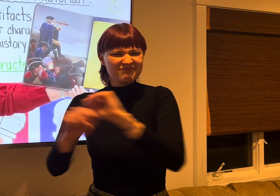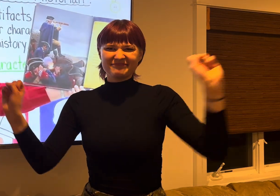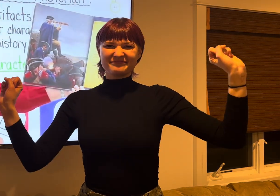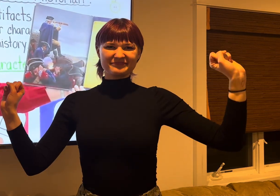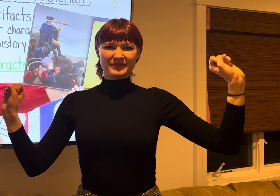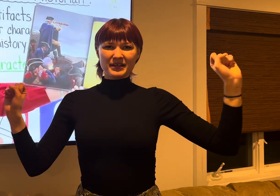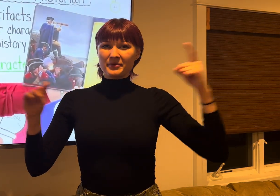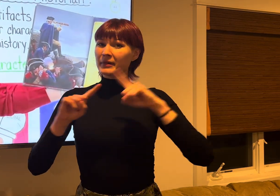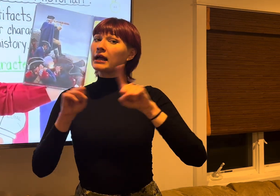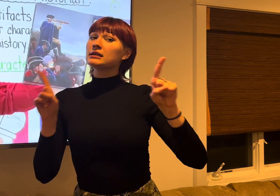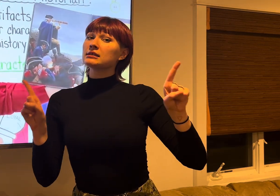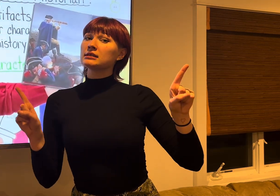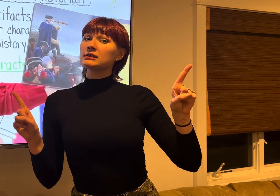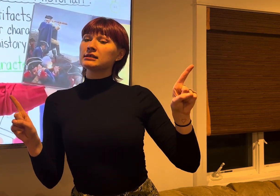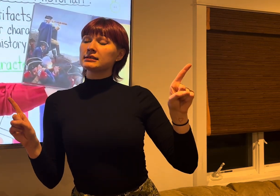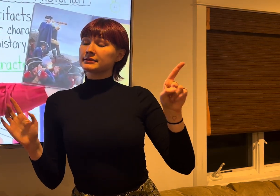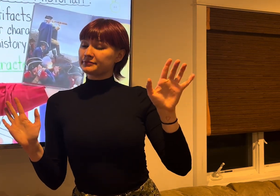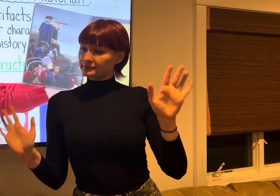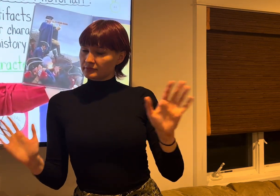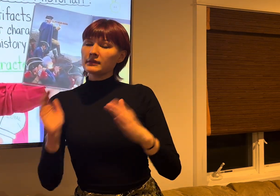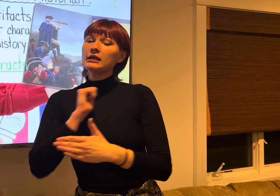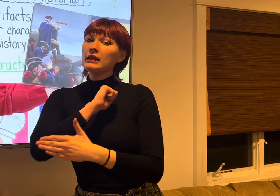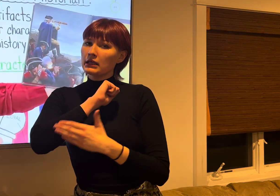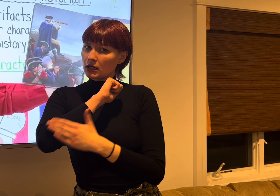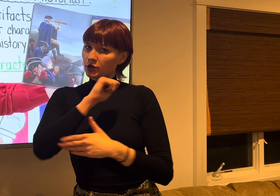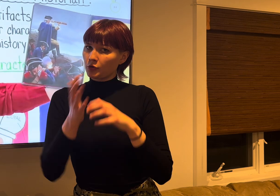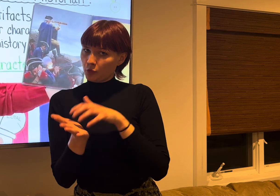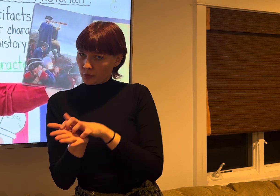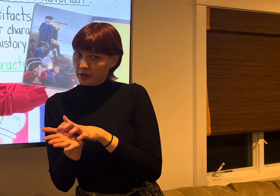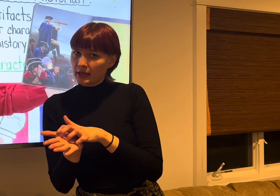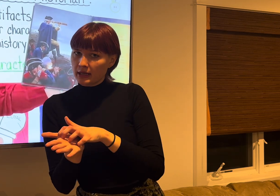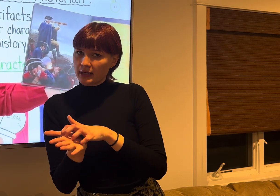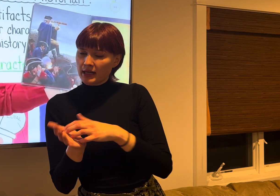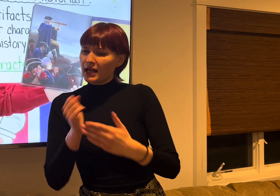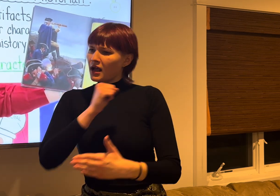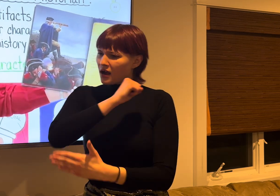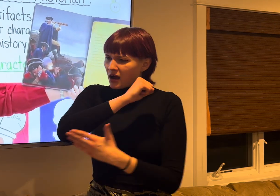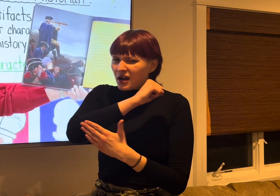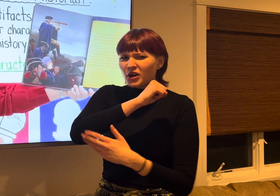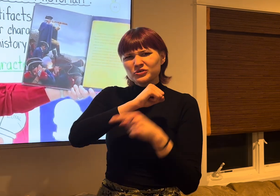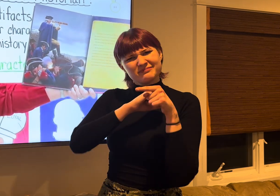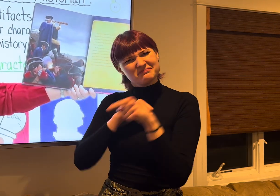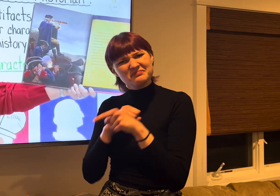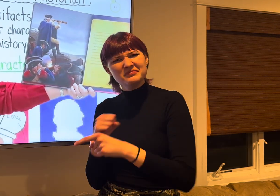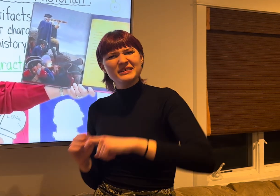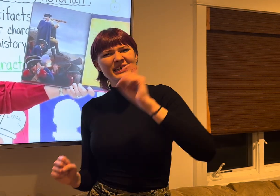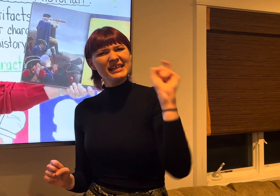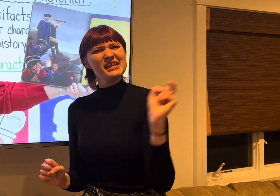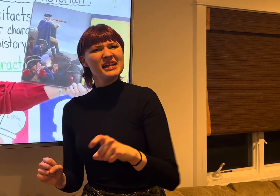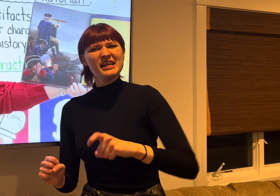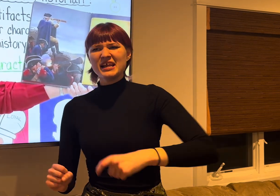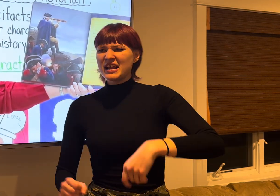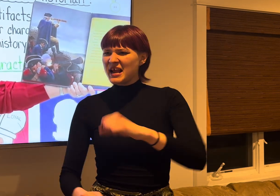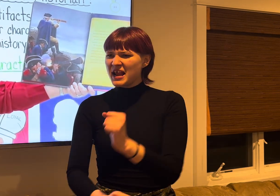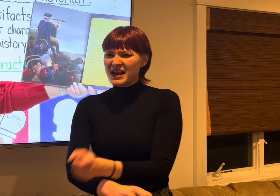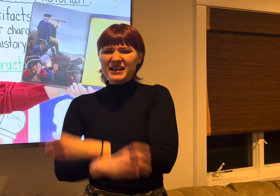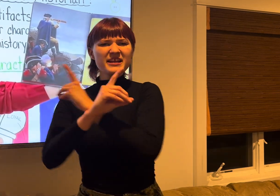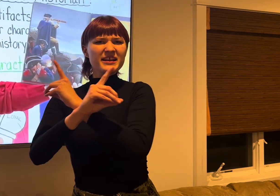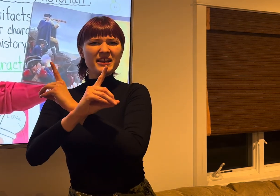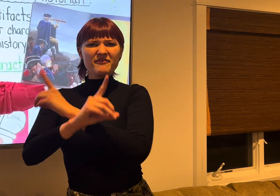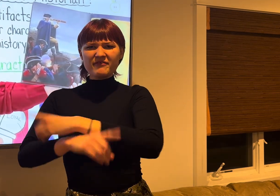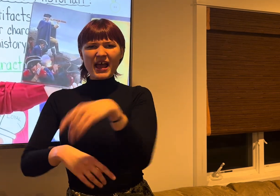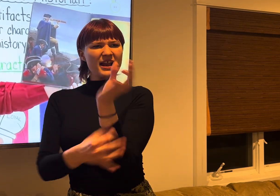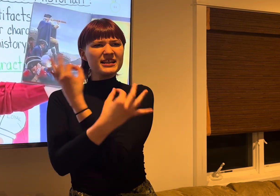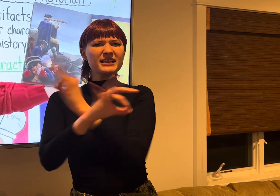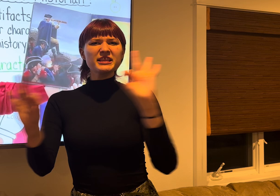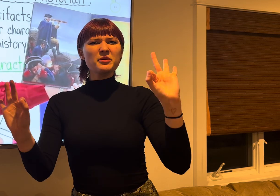to establish. The country needed to defend liberty and provide for representative government. The preservation of the sacred